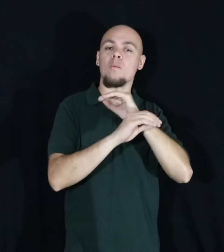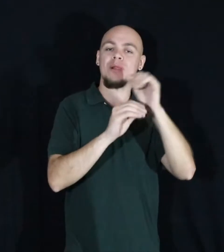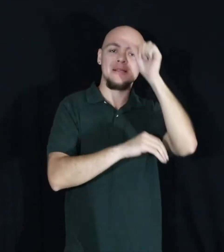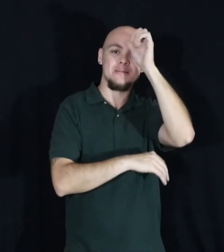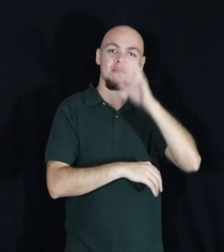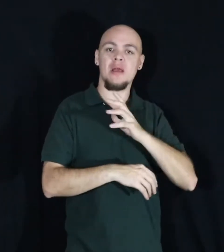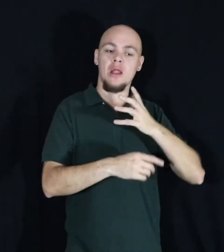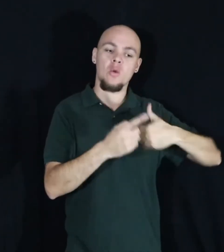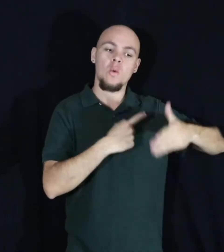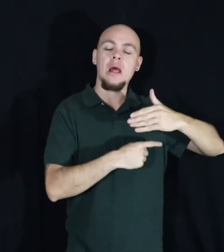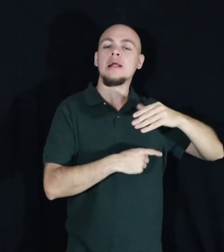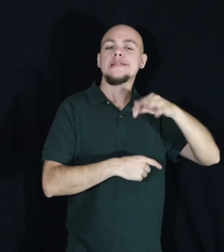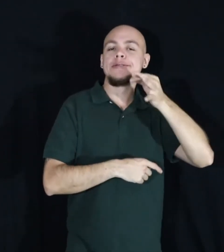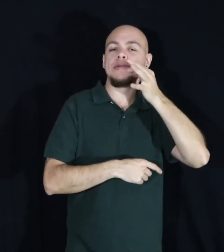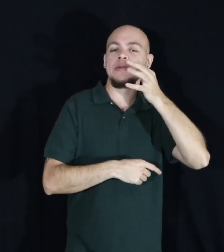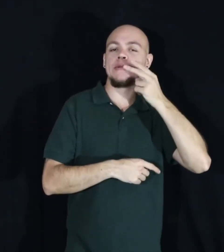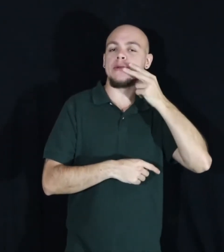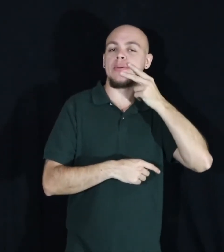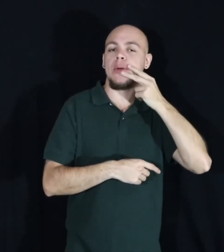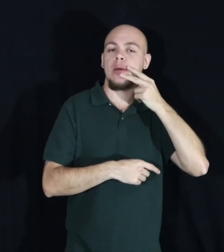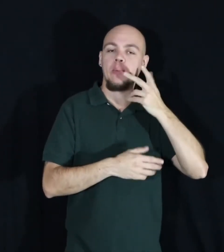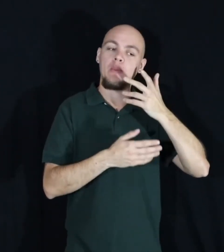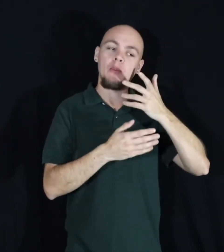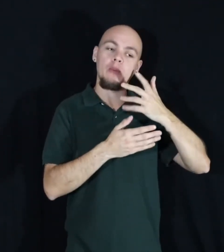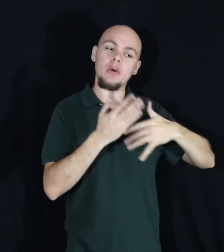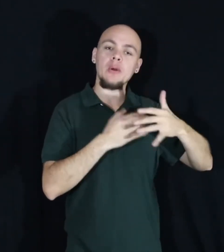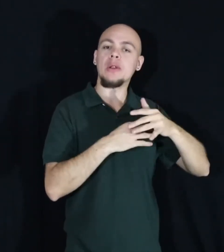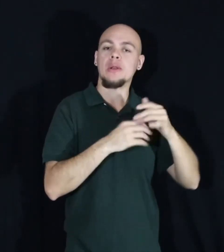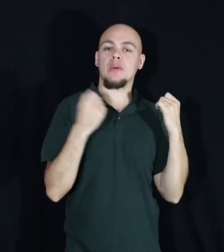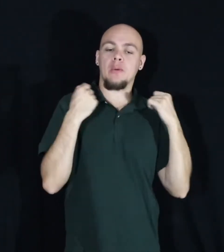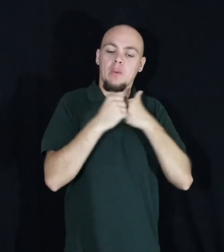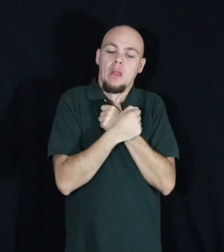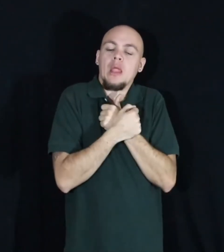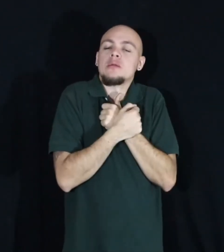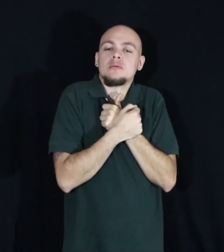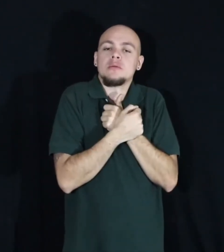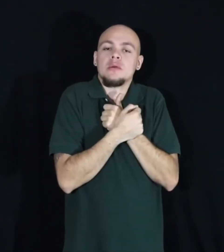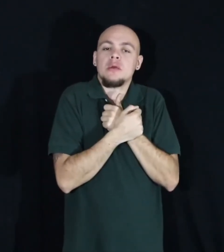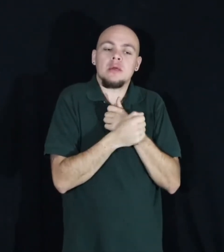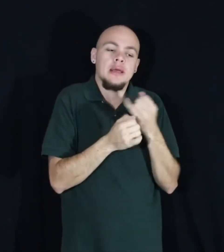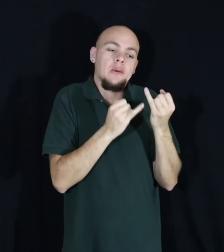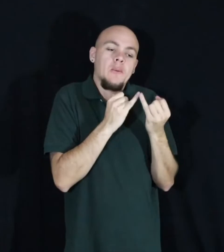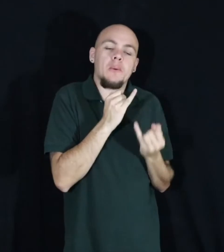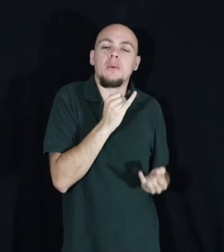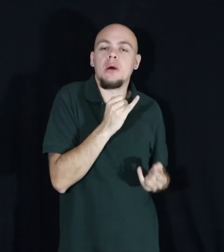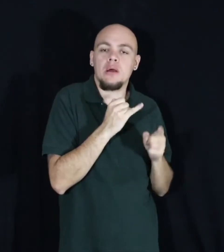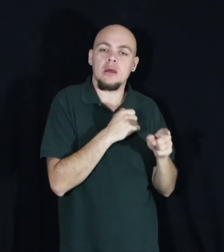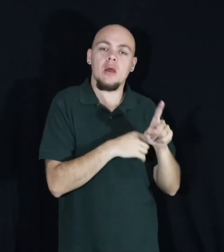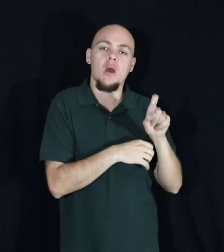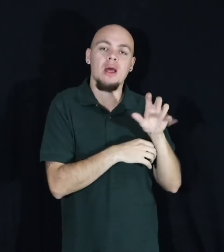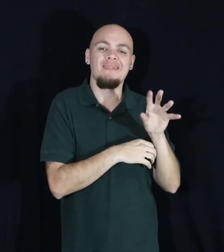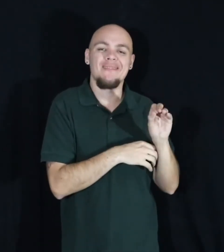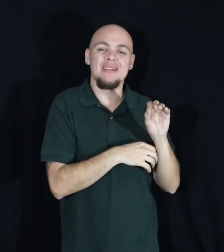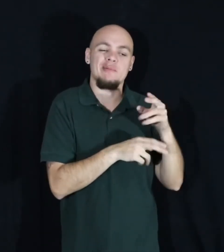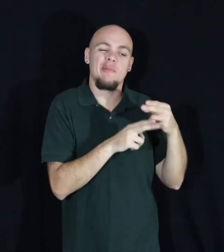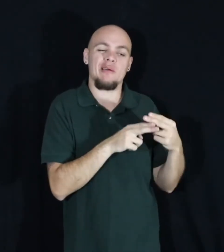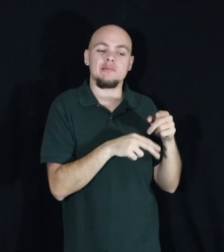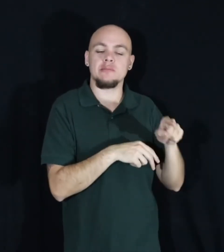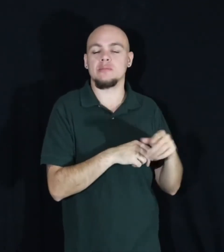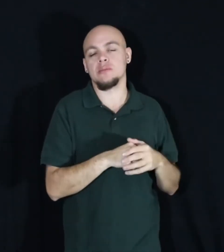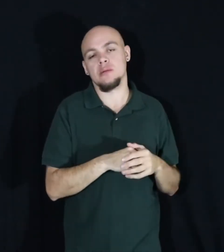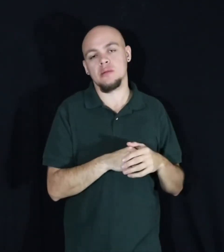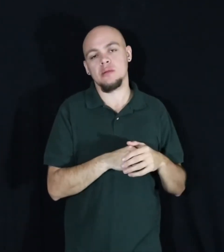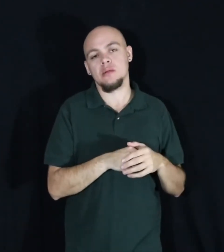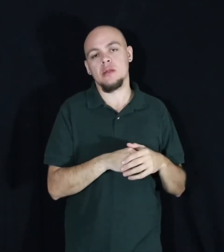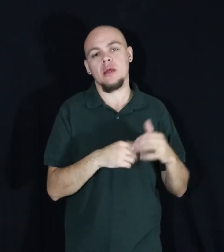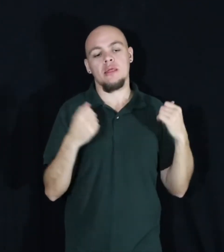wrapped in a cigarette-burned quilt, the skin peeling from his hips for sleeping on the concrete so long, the